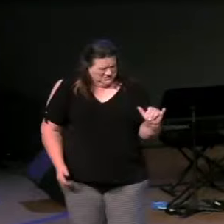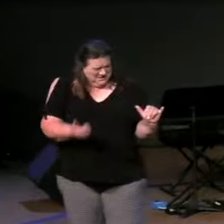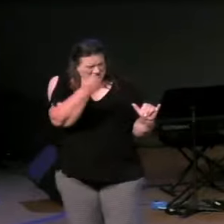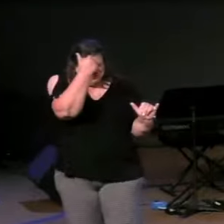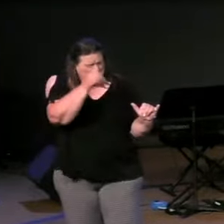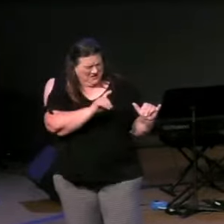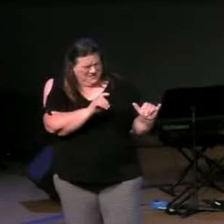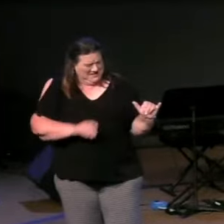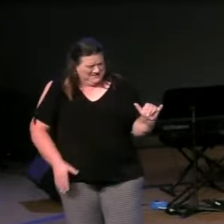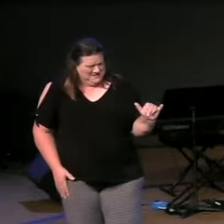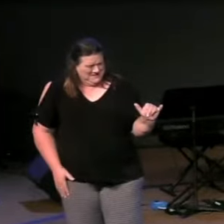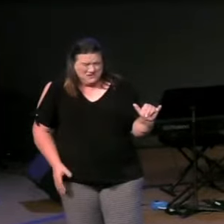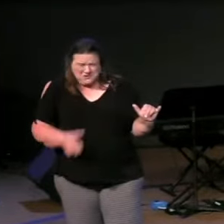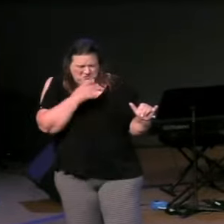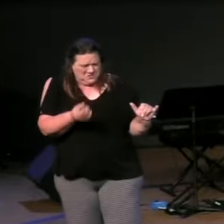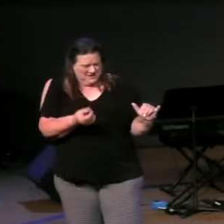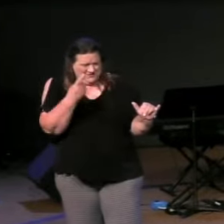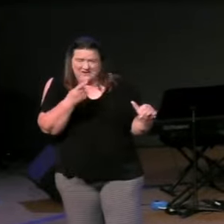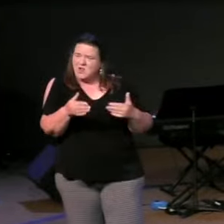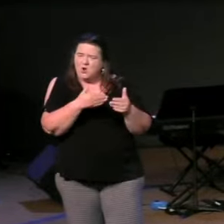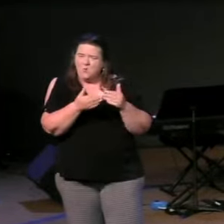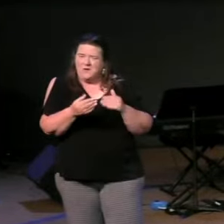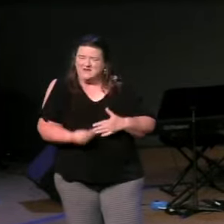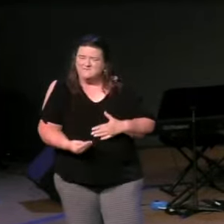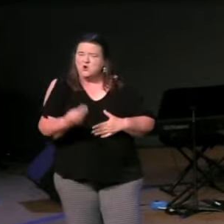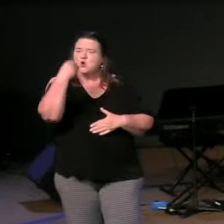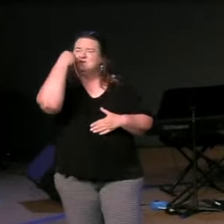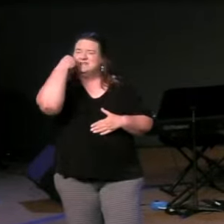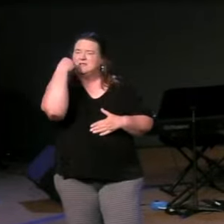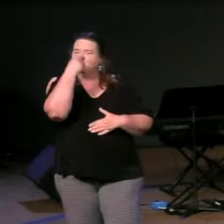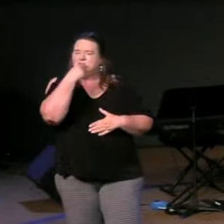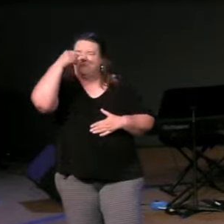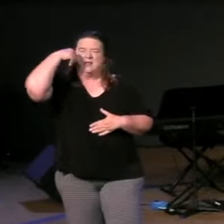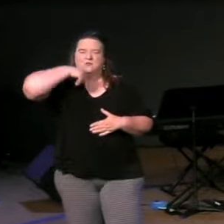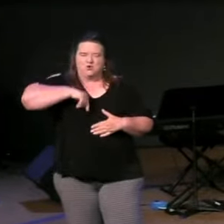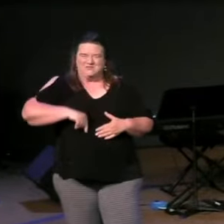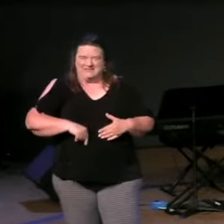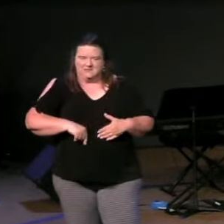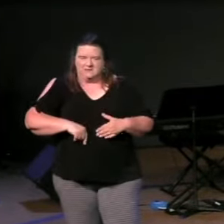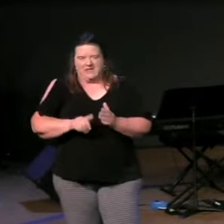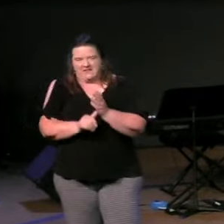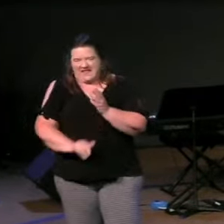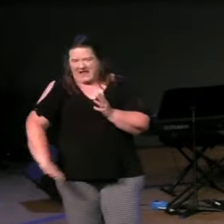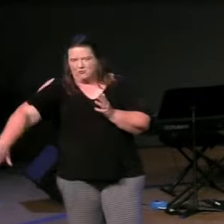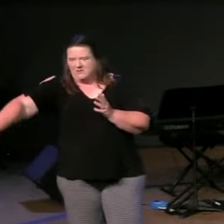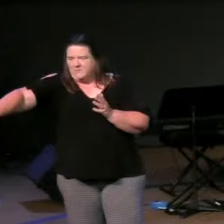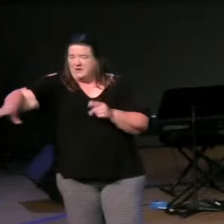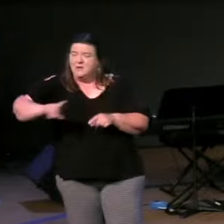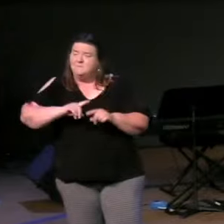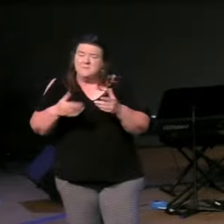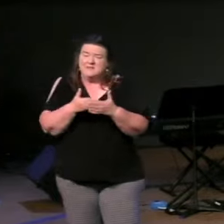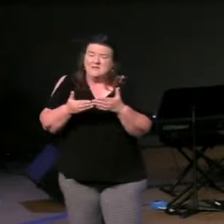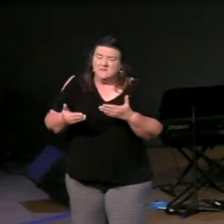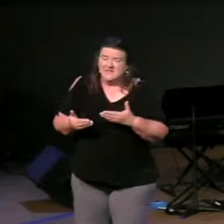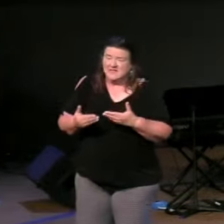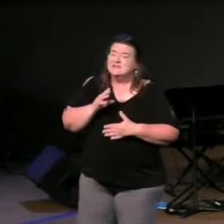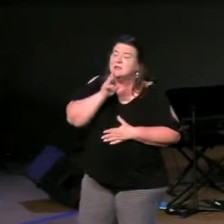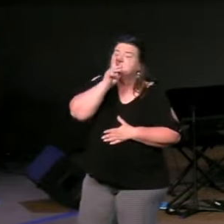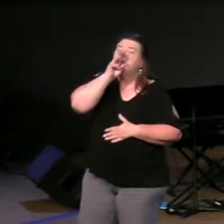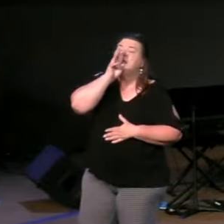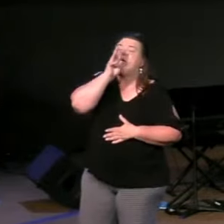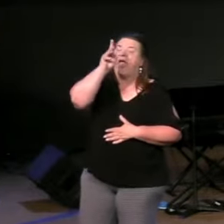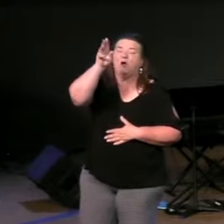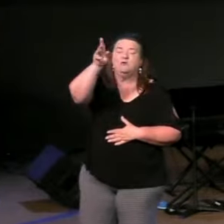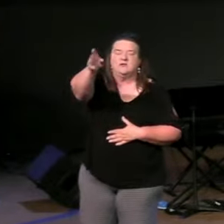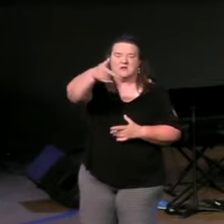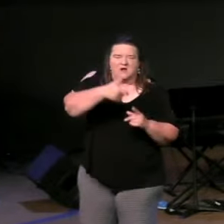them. "Don't you see that whatever enters the mouth goes into the stomach and then out of the body? But the things that come out of a person's mouth